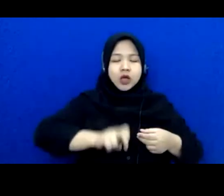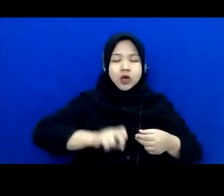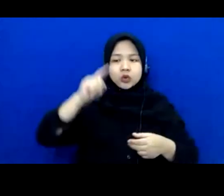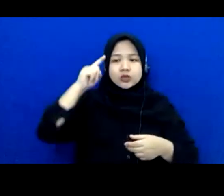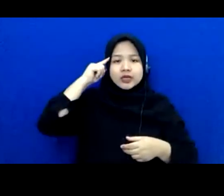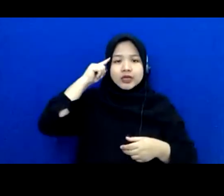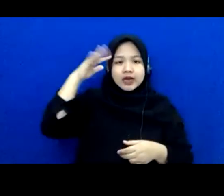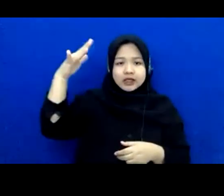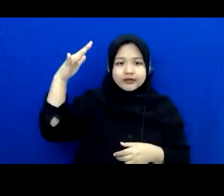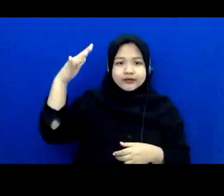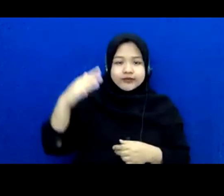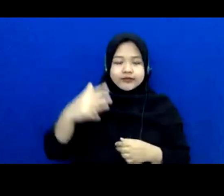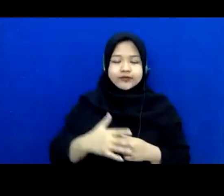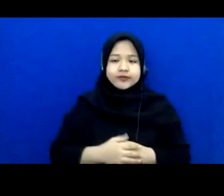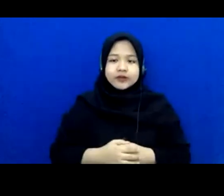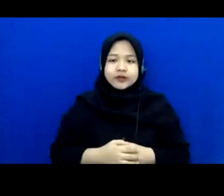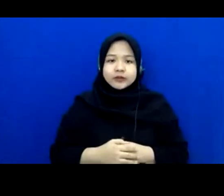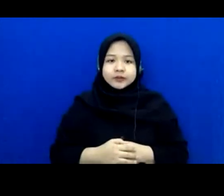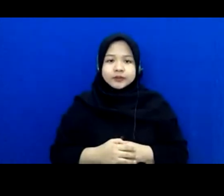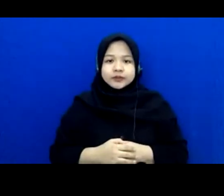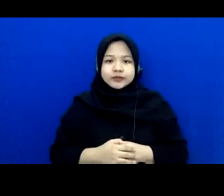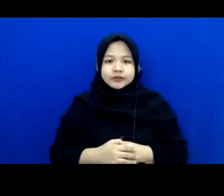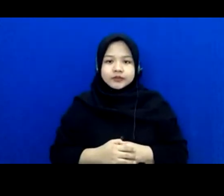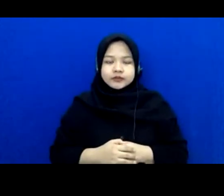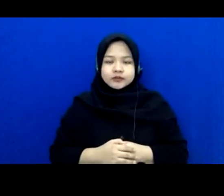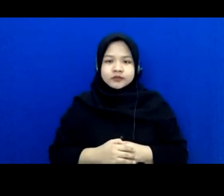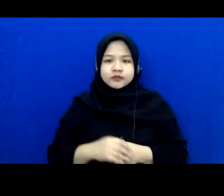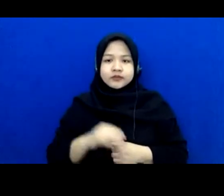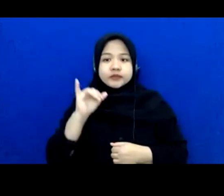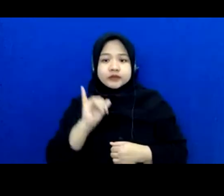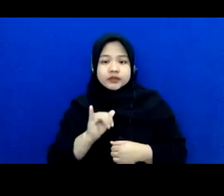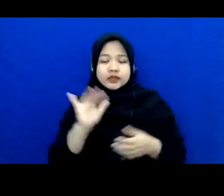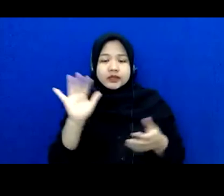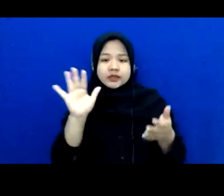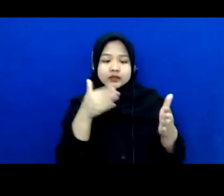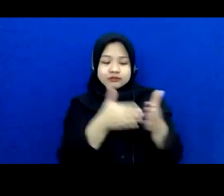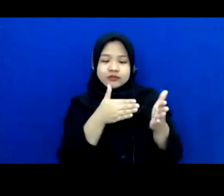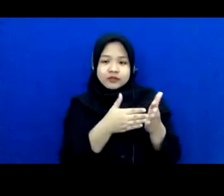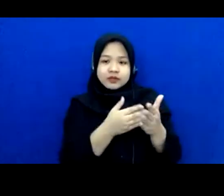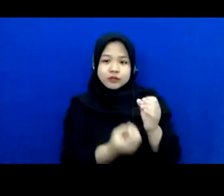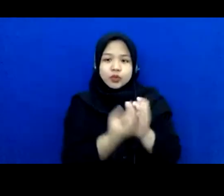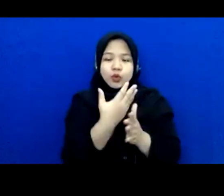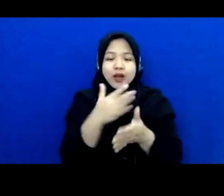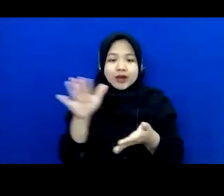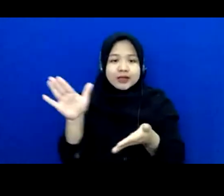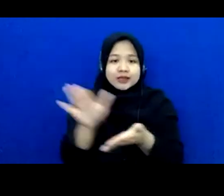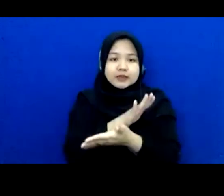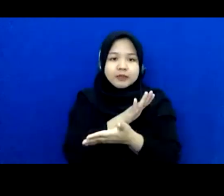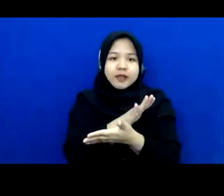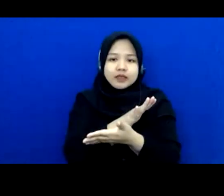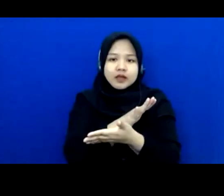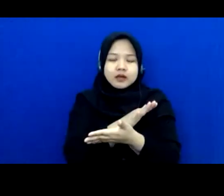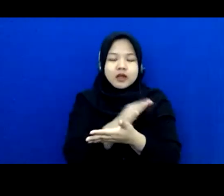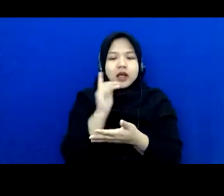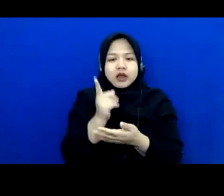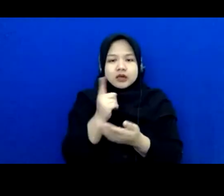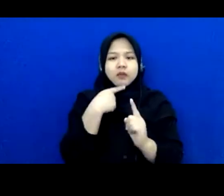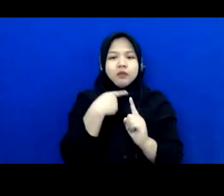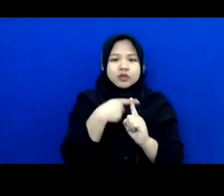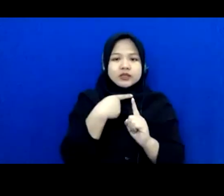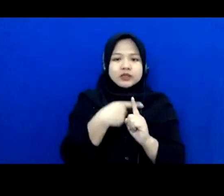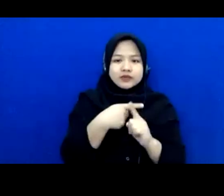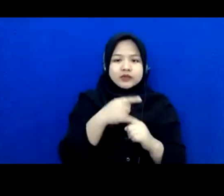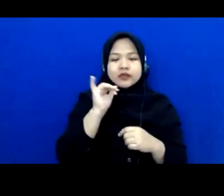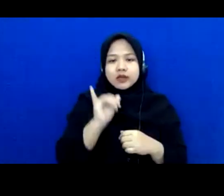did, TJ's right, it did present some opportunities for us. And I guess there was two positives that came out of